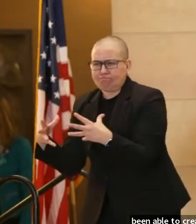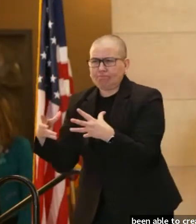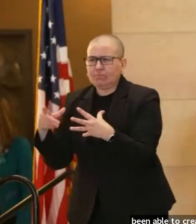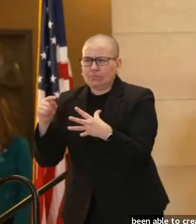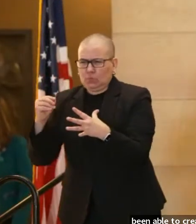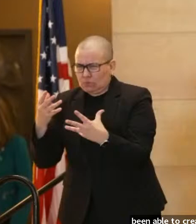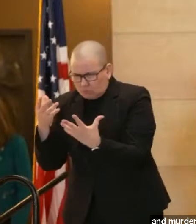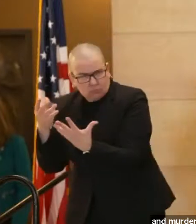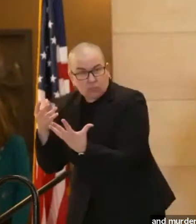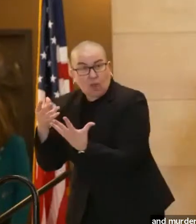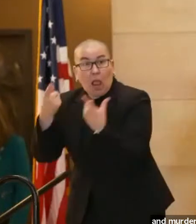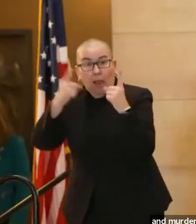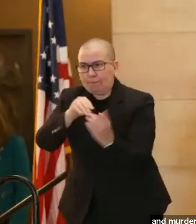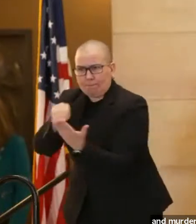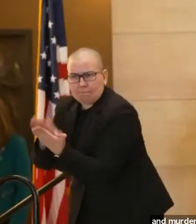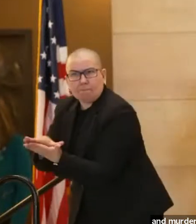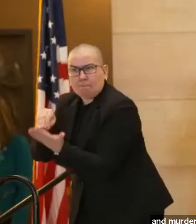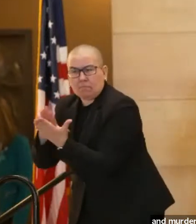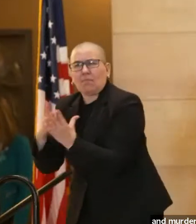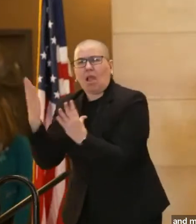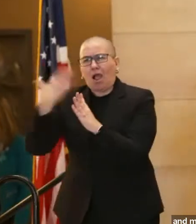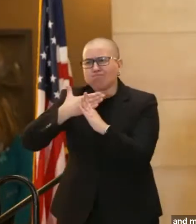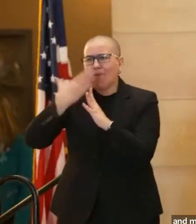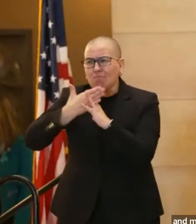again, the first in the nation.